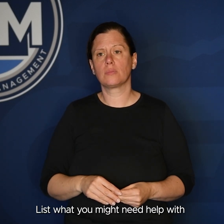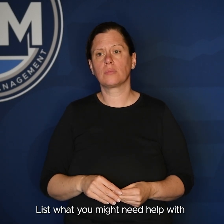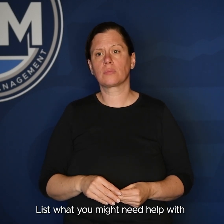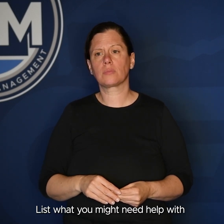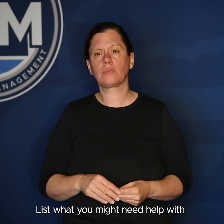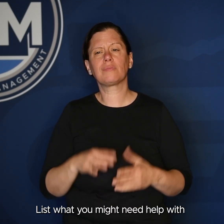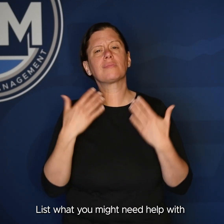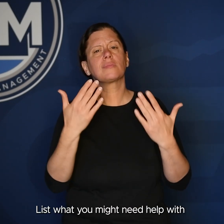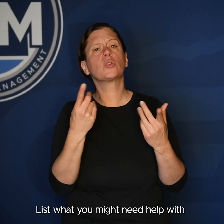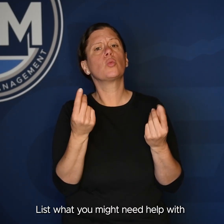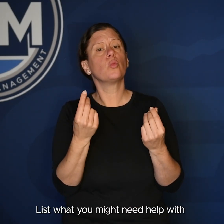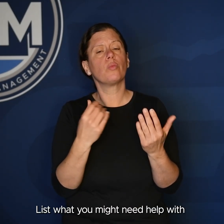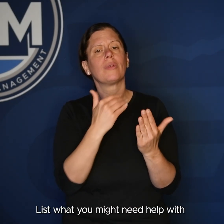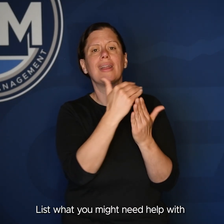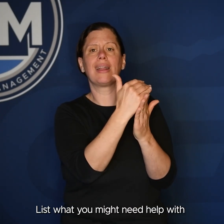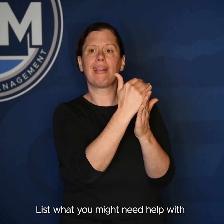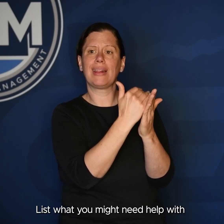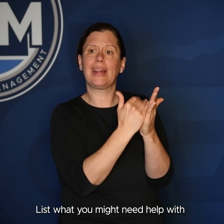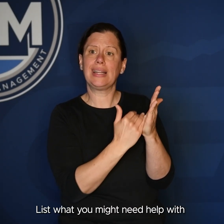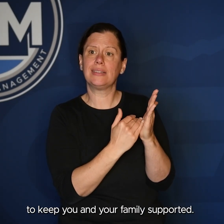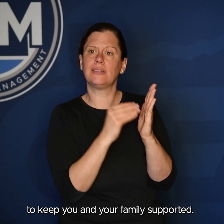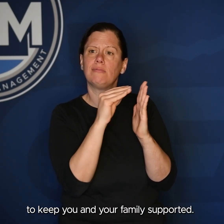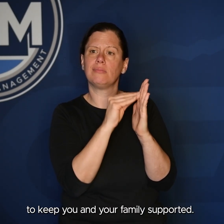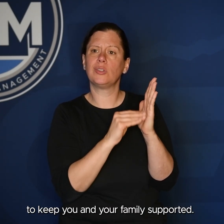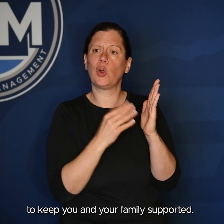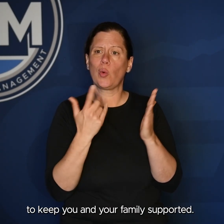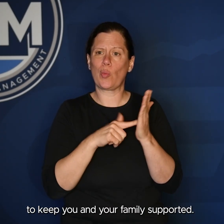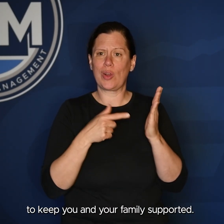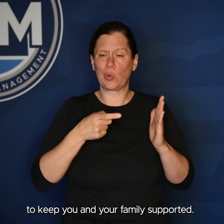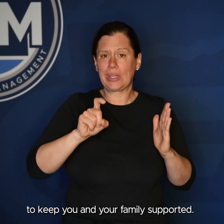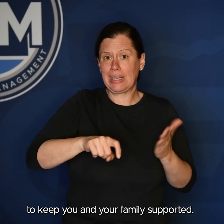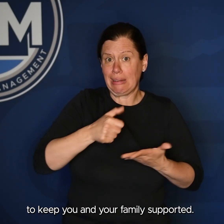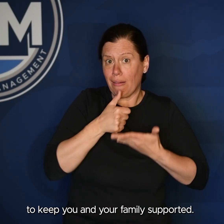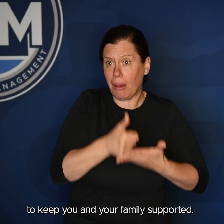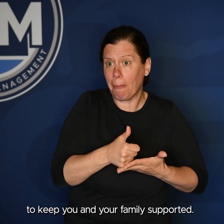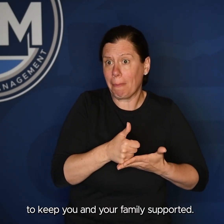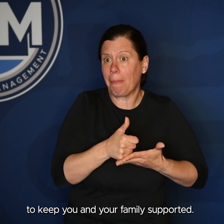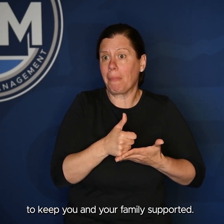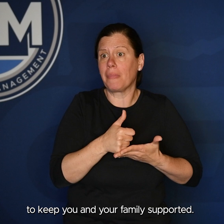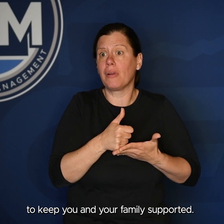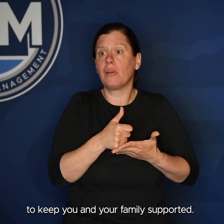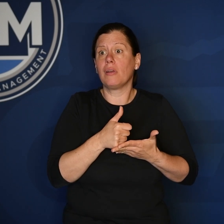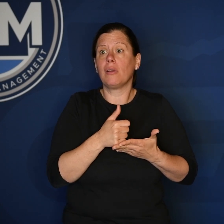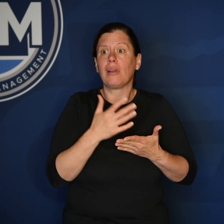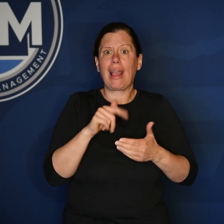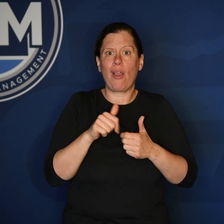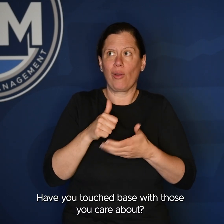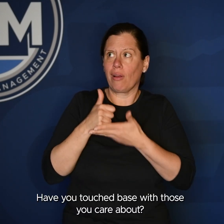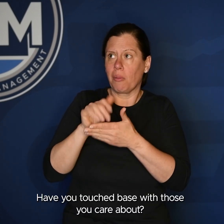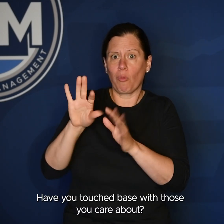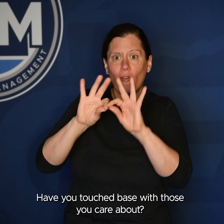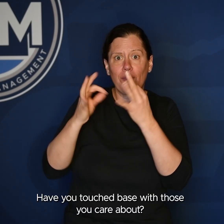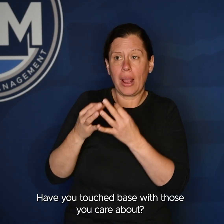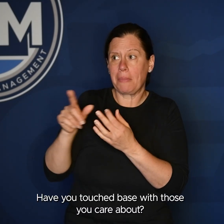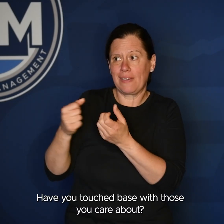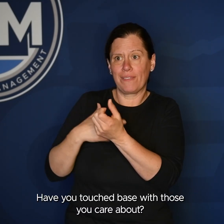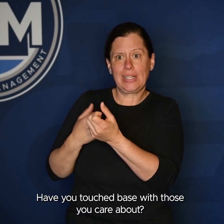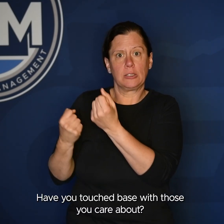List what you might need help with to keep you and your family supported. Have you touched base with those you care